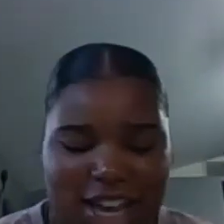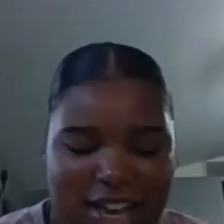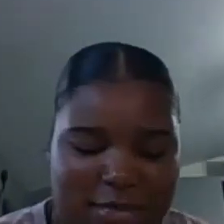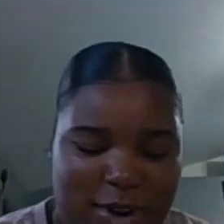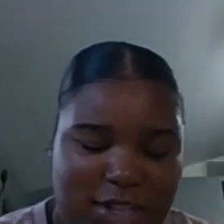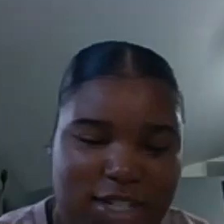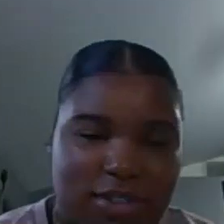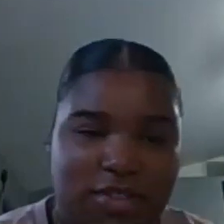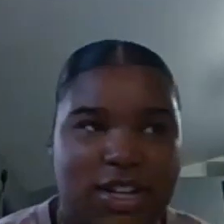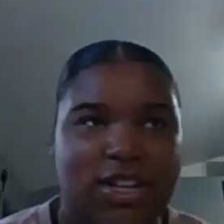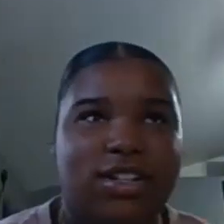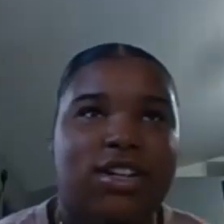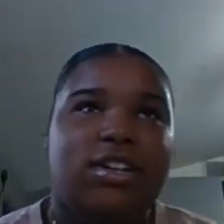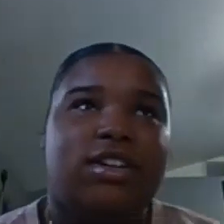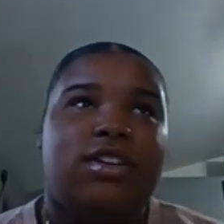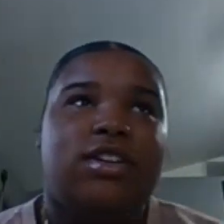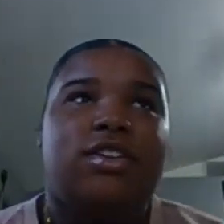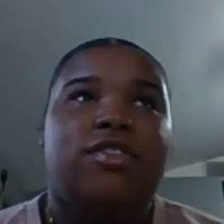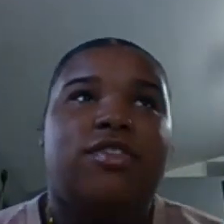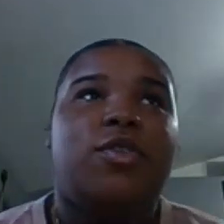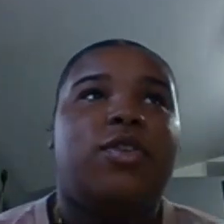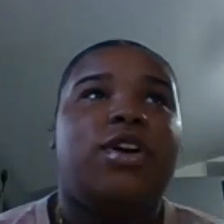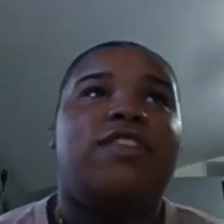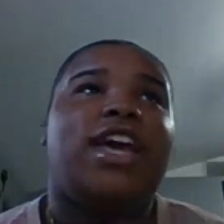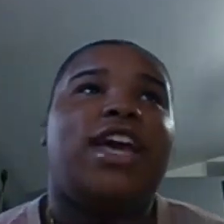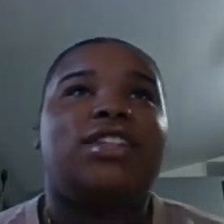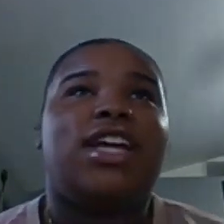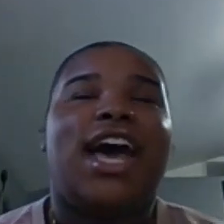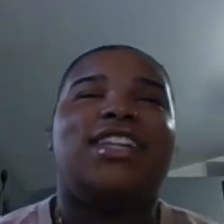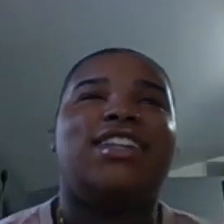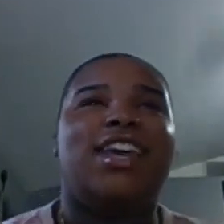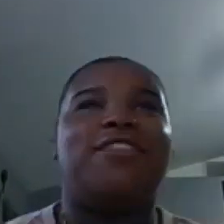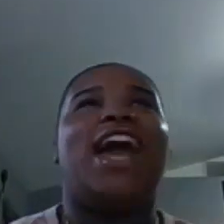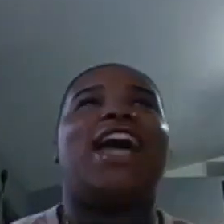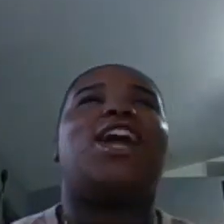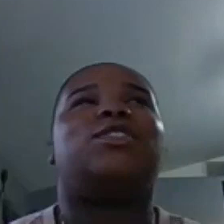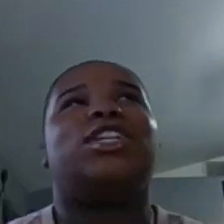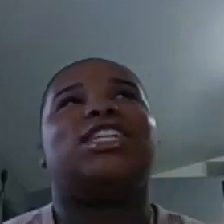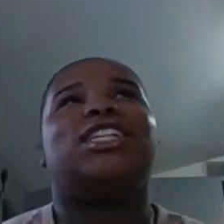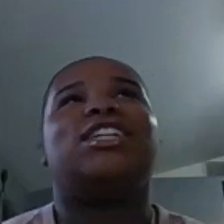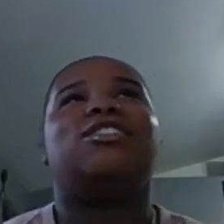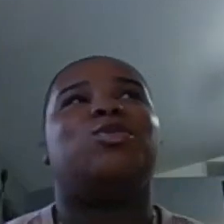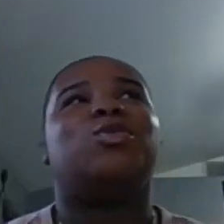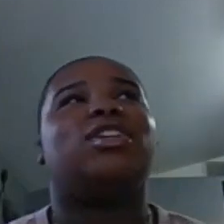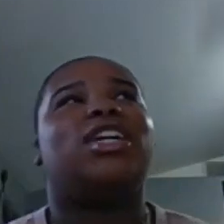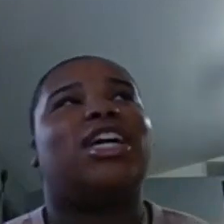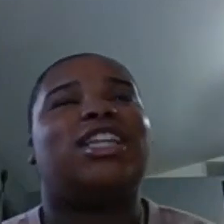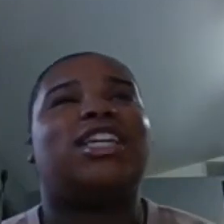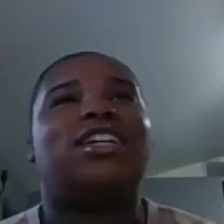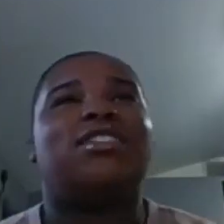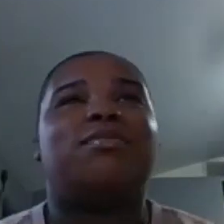As a person of color, if I had an opportunity to lead a